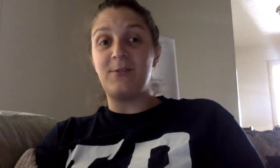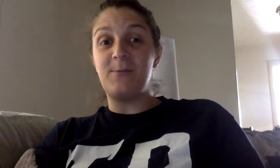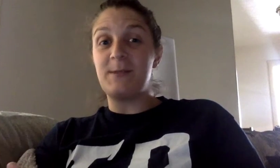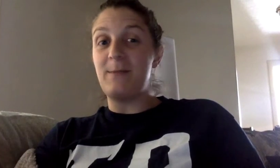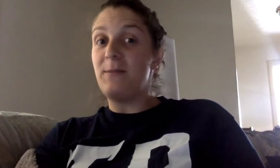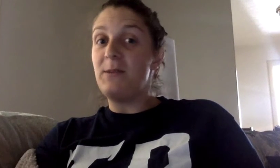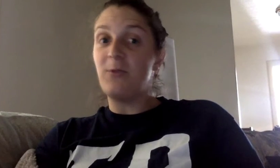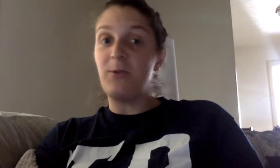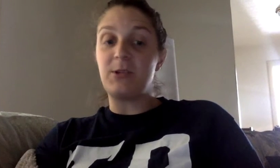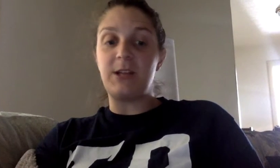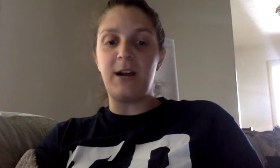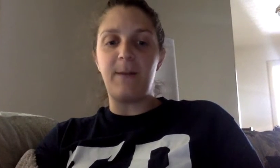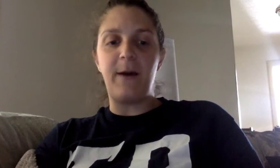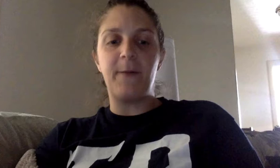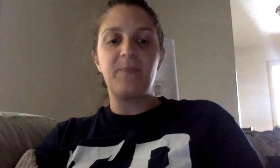classrooms and maybe you don't know what to talk about,